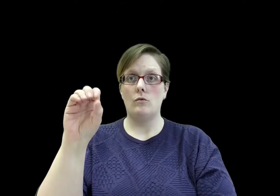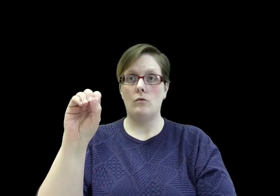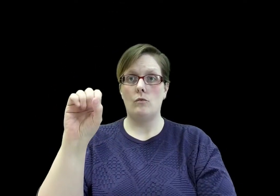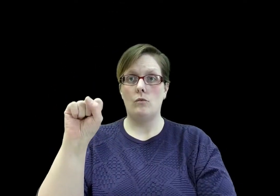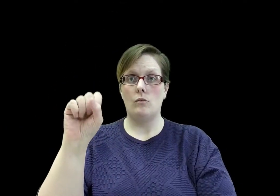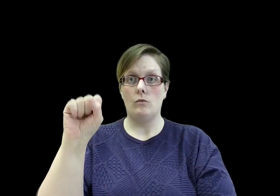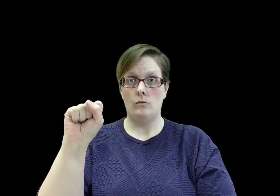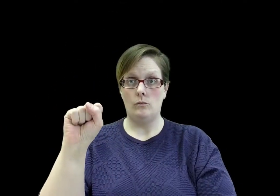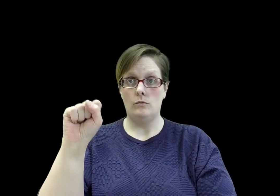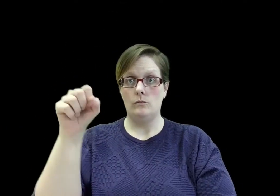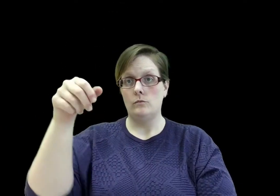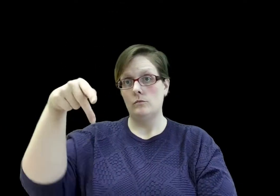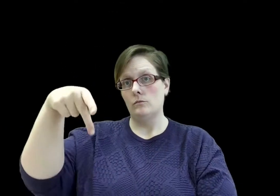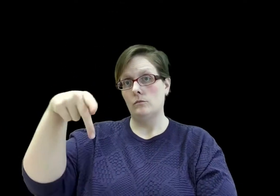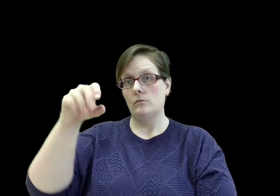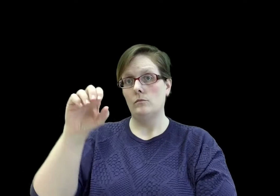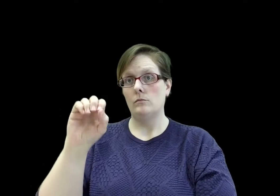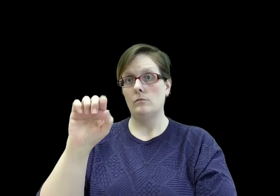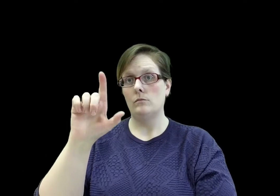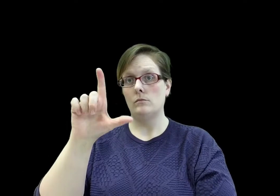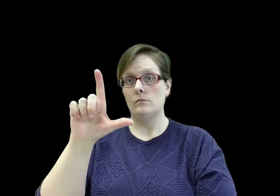called cross-pollination.